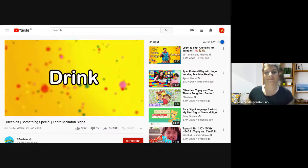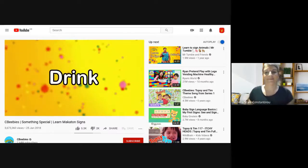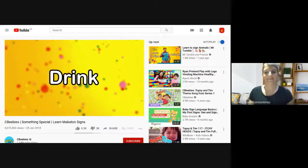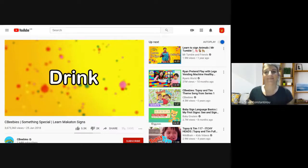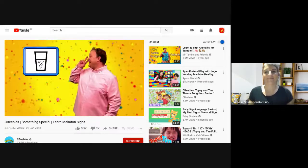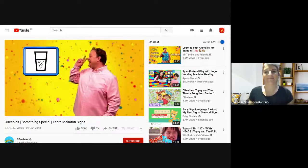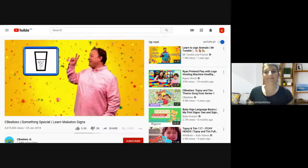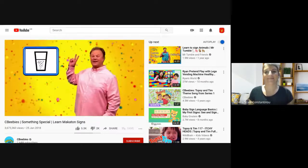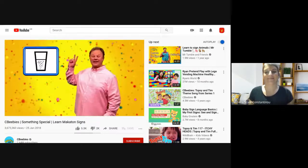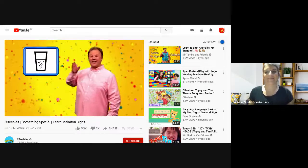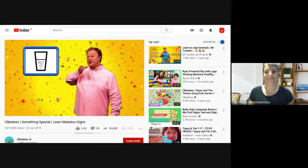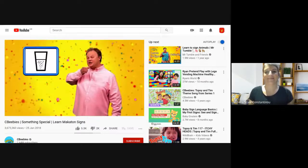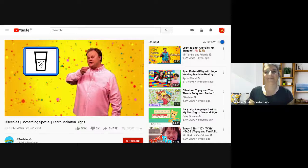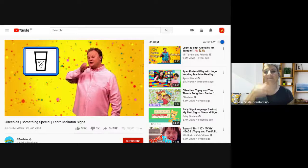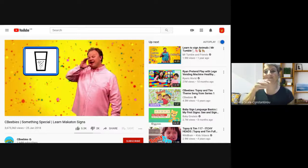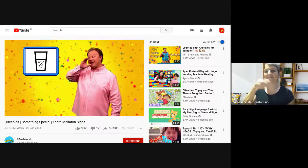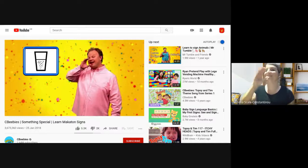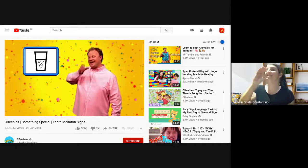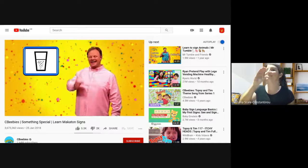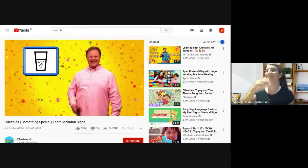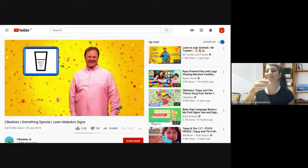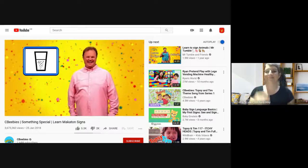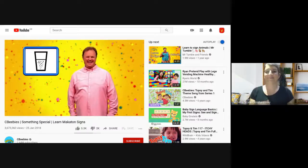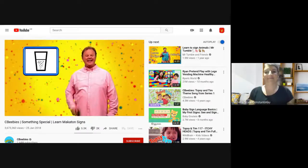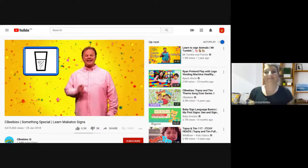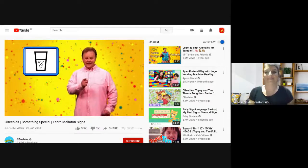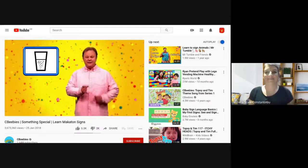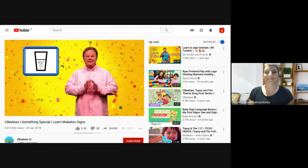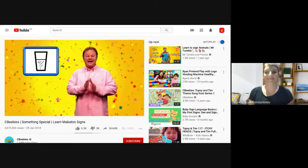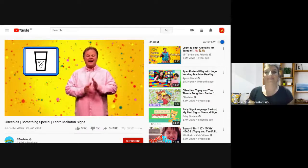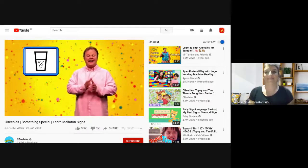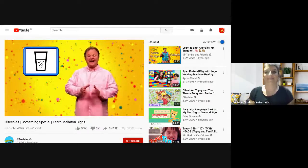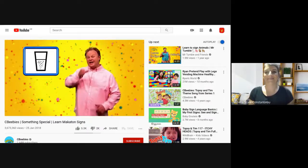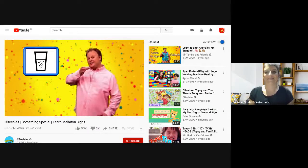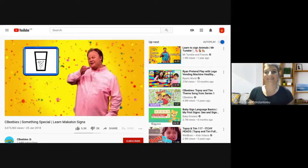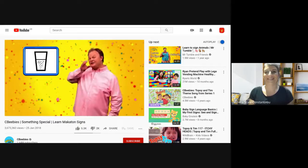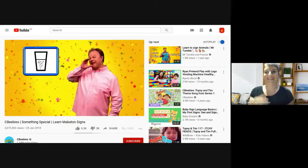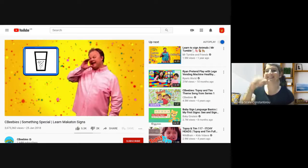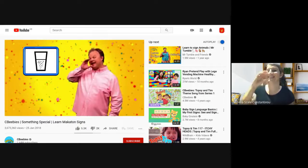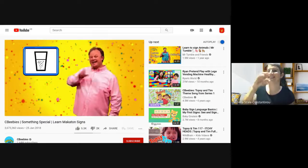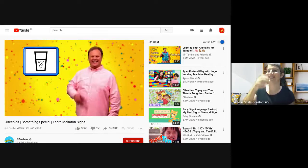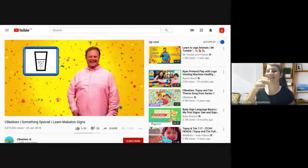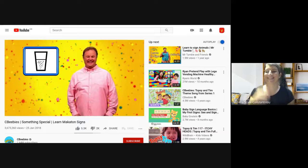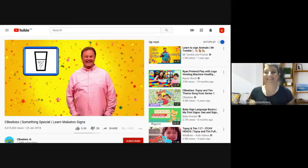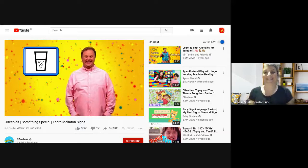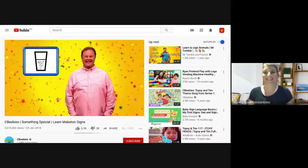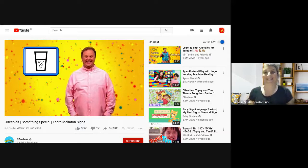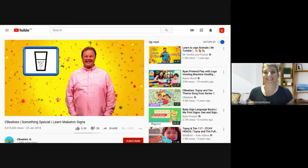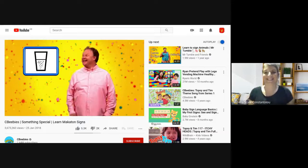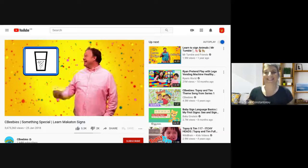Drink. Look. Drink. You sign. Drink.